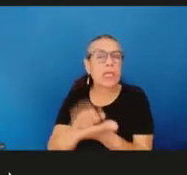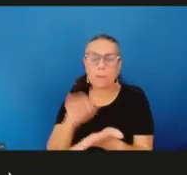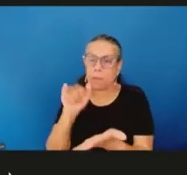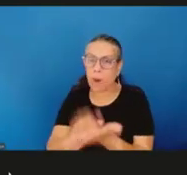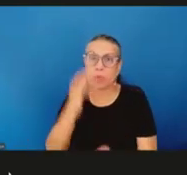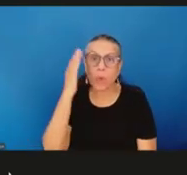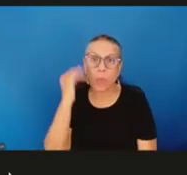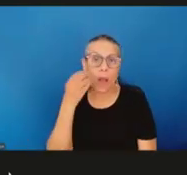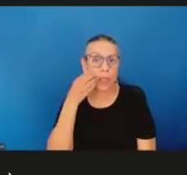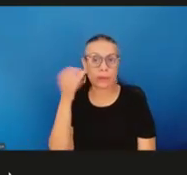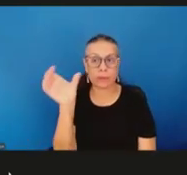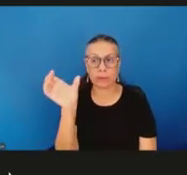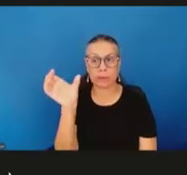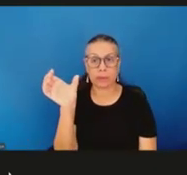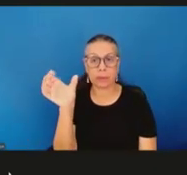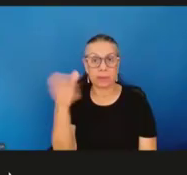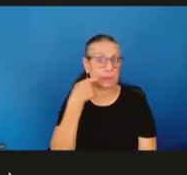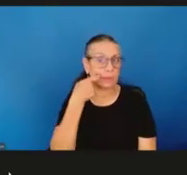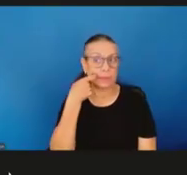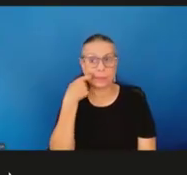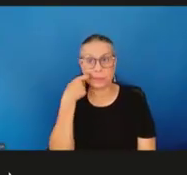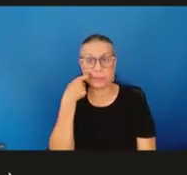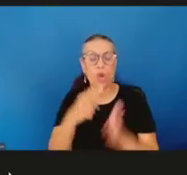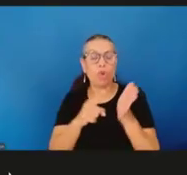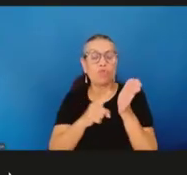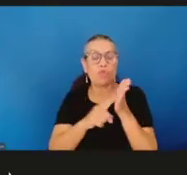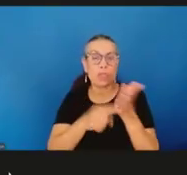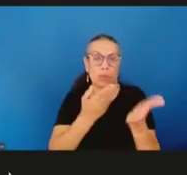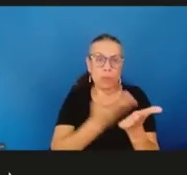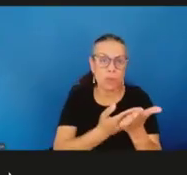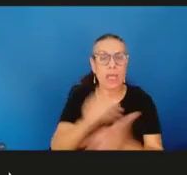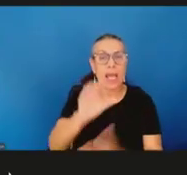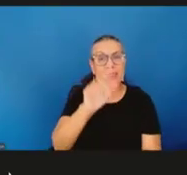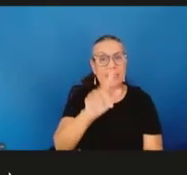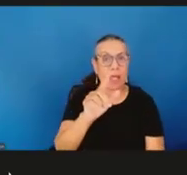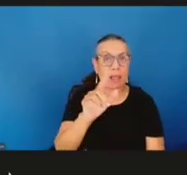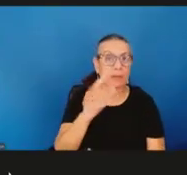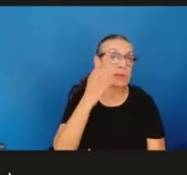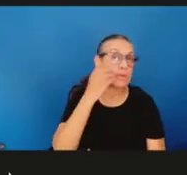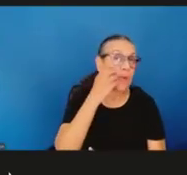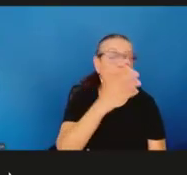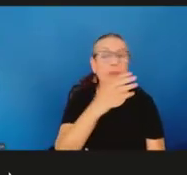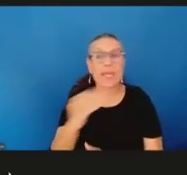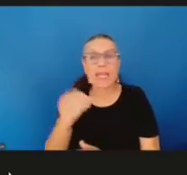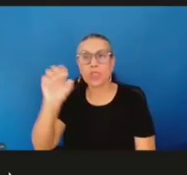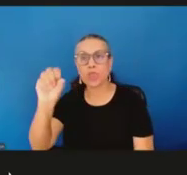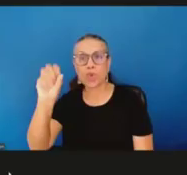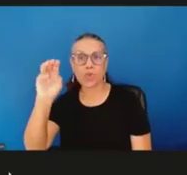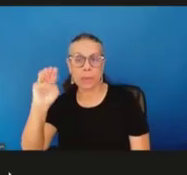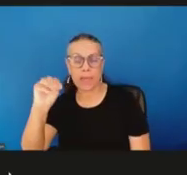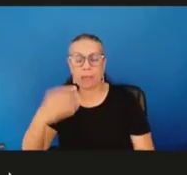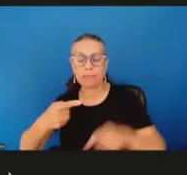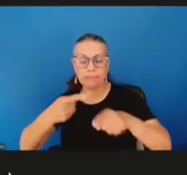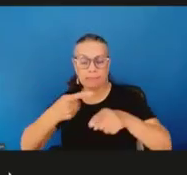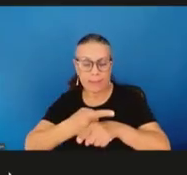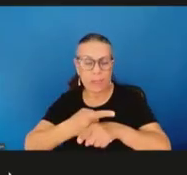of the addictive design. Research suggests that cell phones and social media are negatively impacting young people's social skills, ability